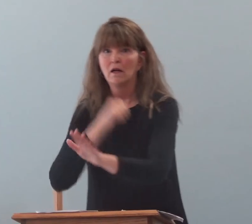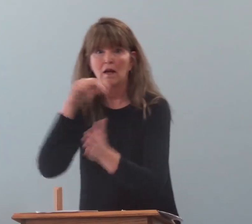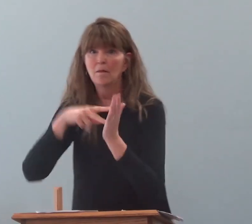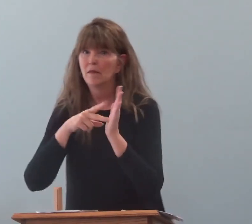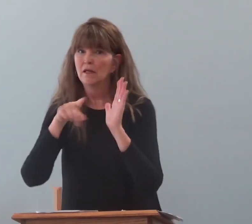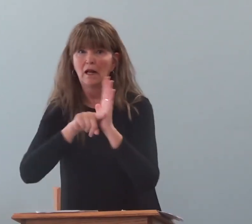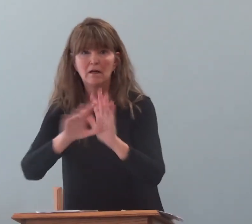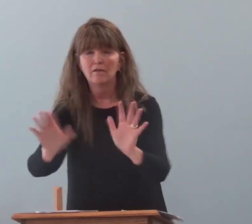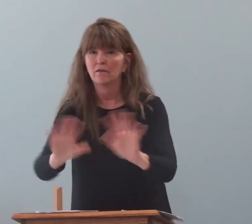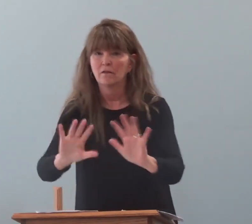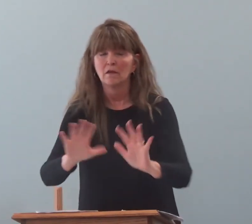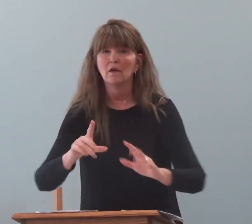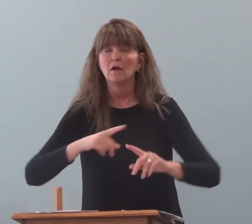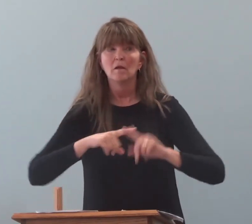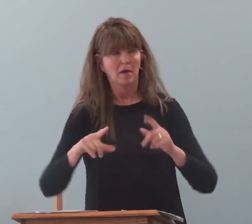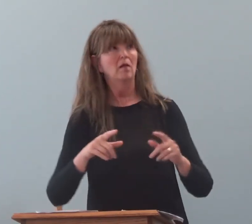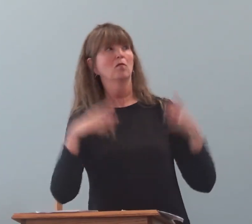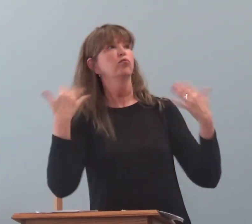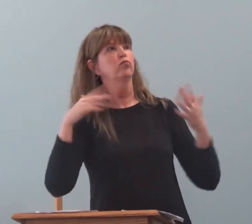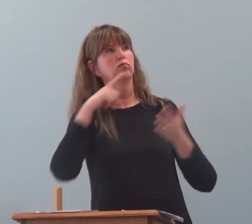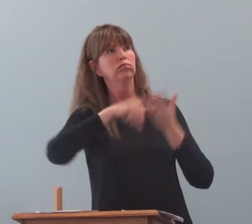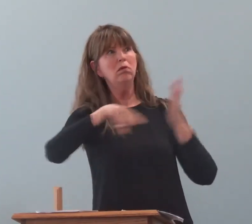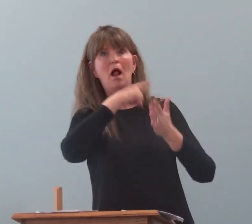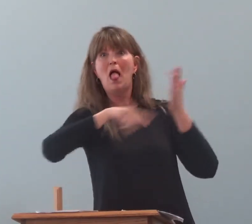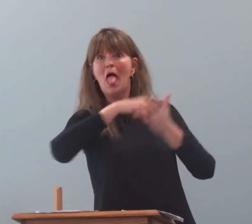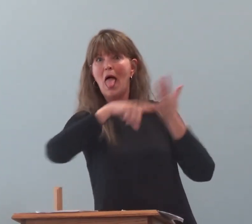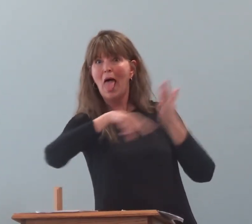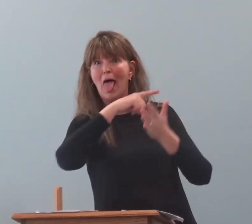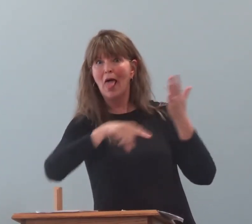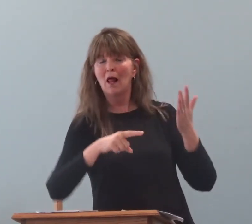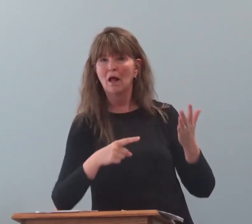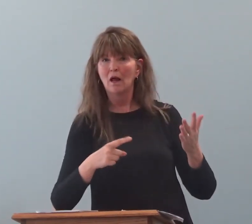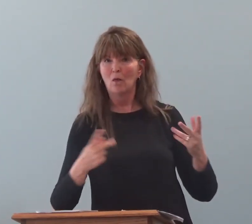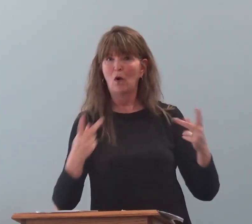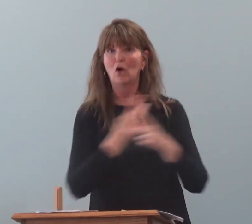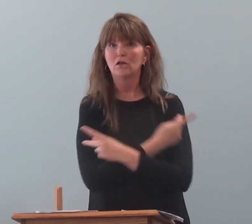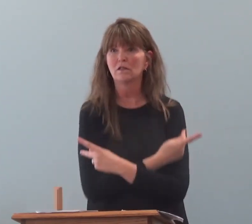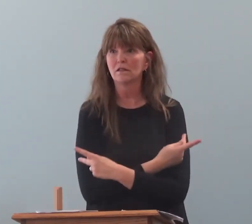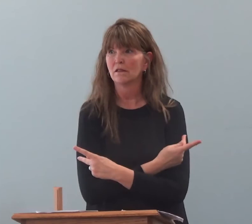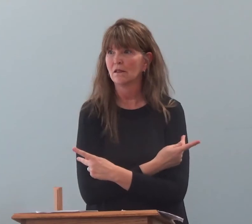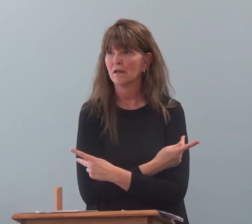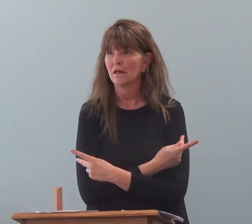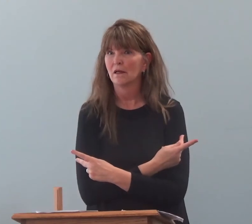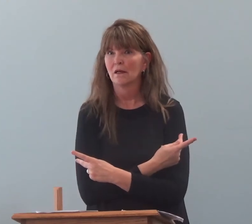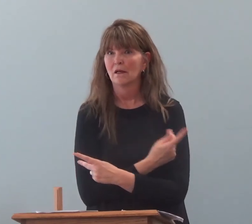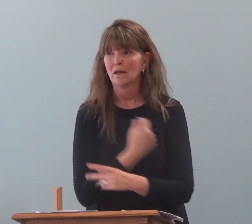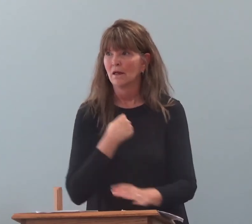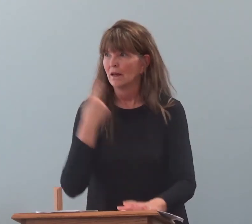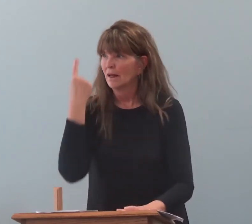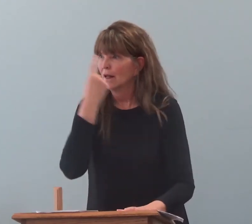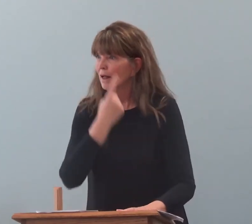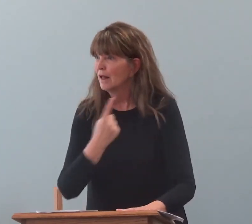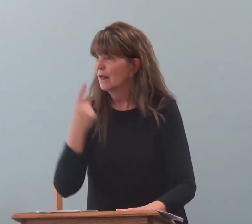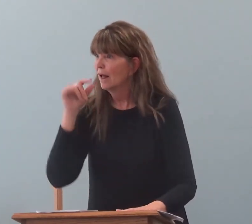And I always felt like I was I don't mean to be negative to hearing people, but they were highly critical of